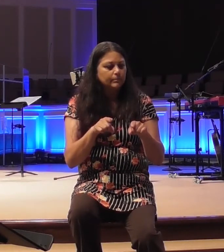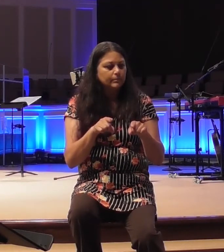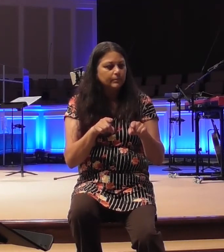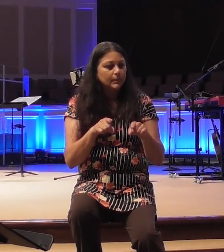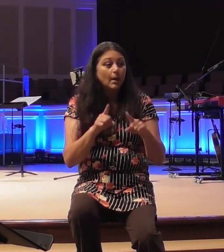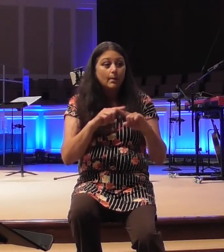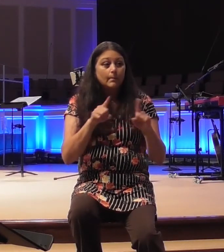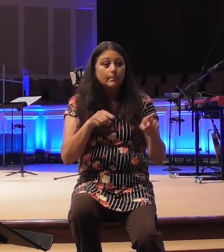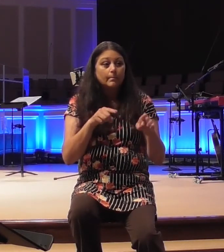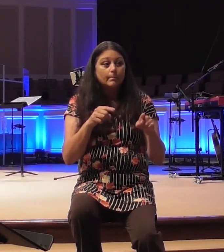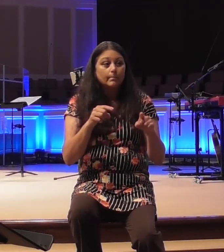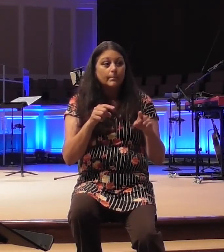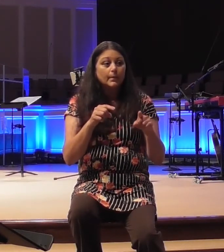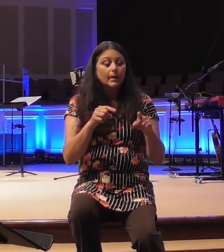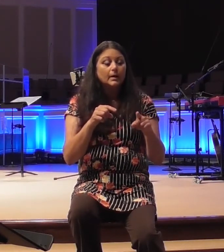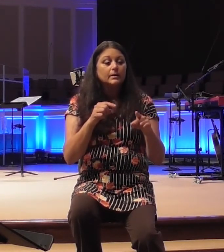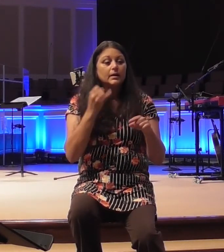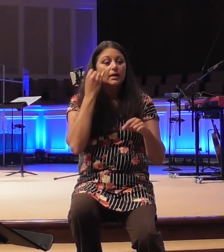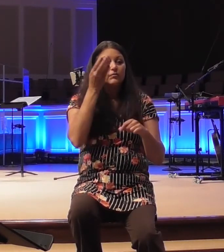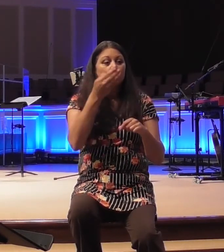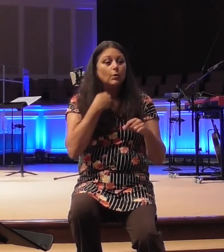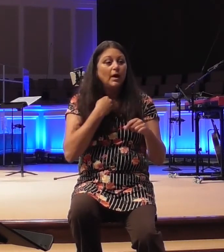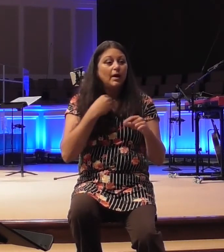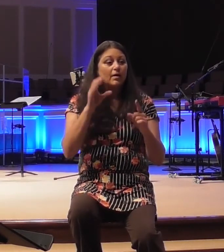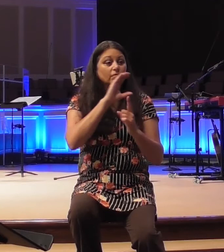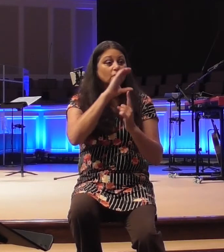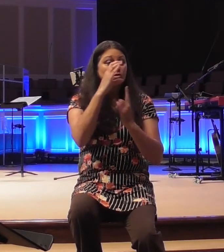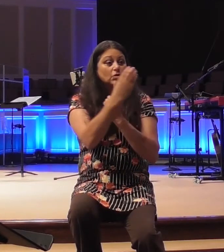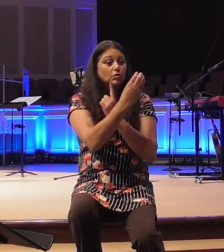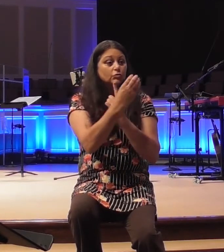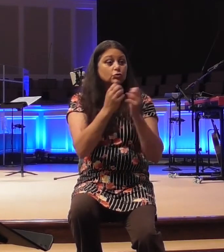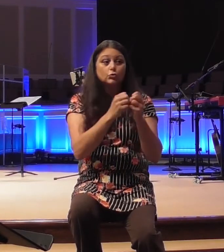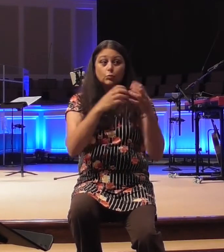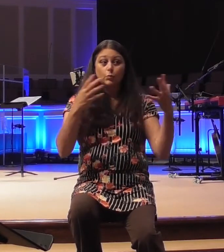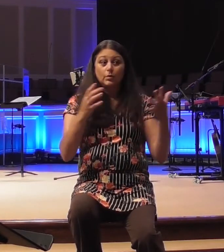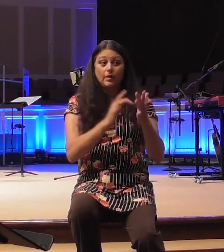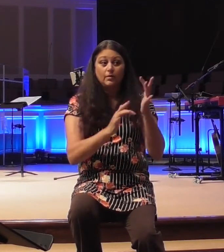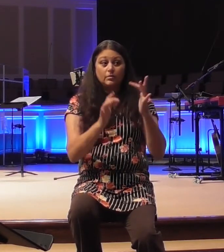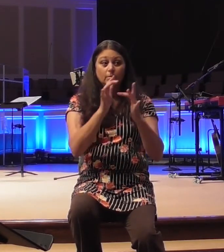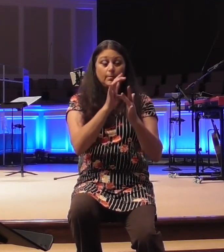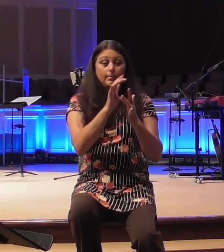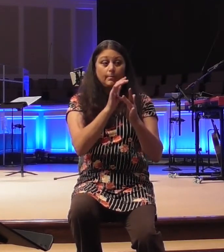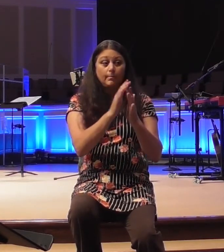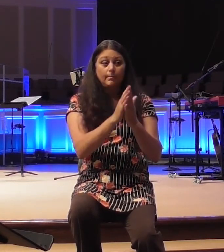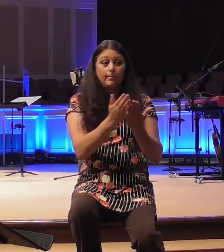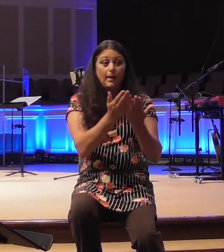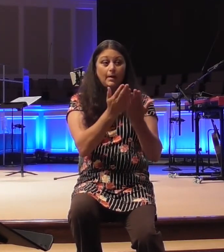culture's feet, and you'll watch the whole thing collapse.